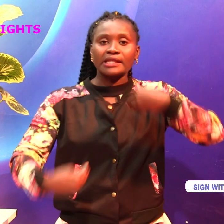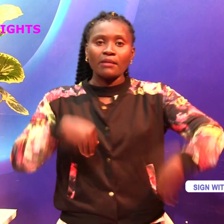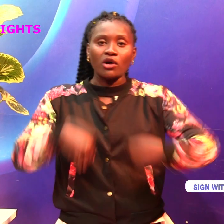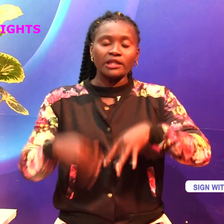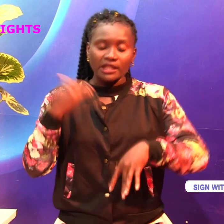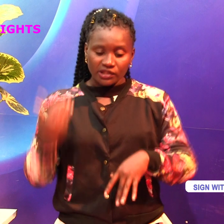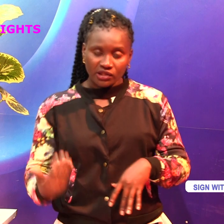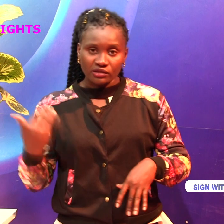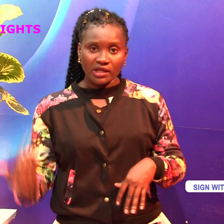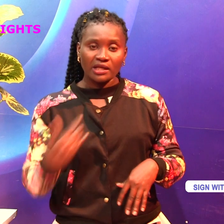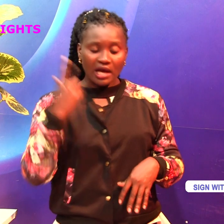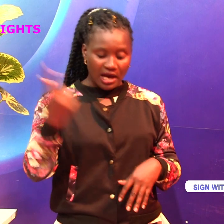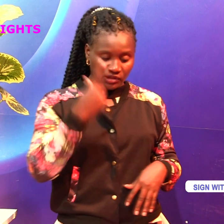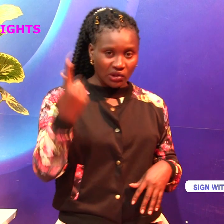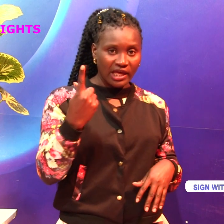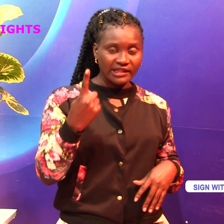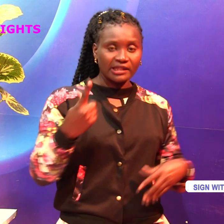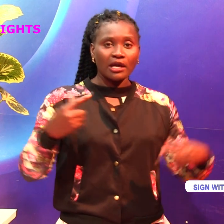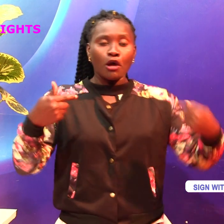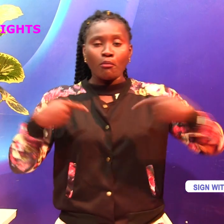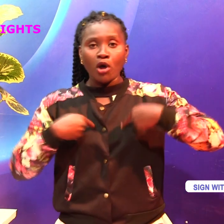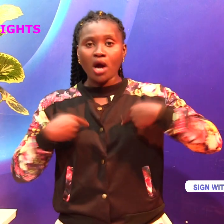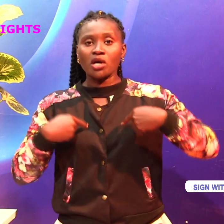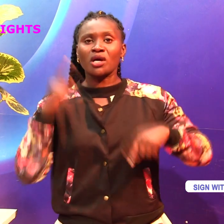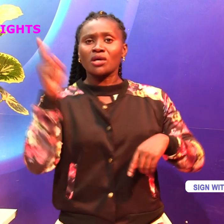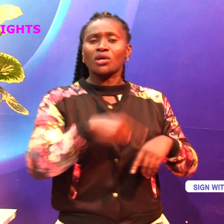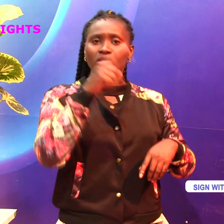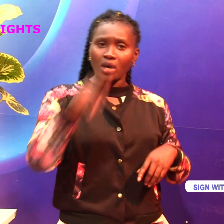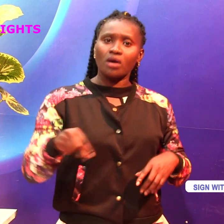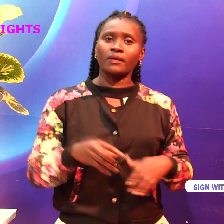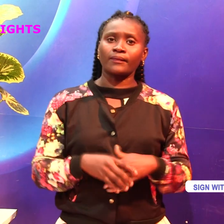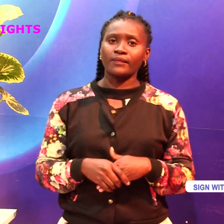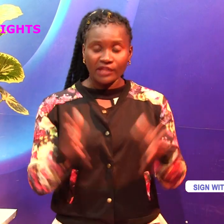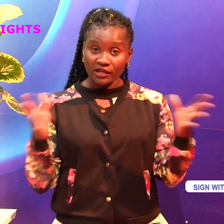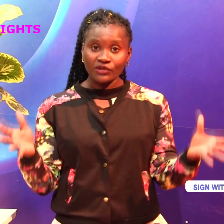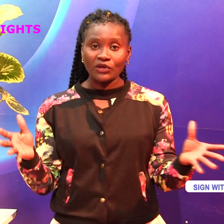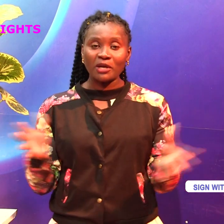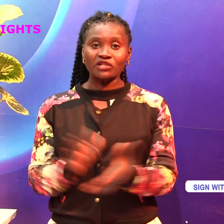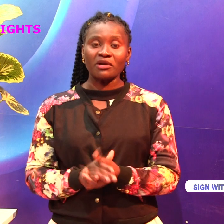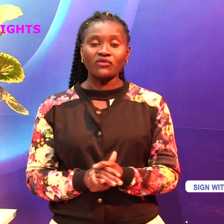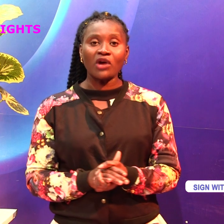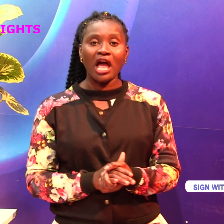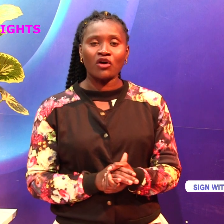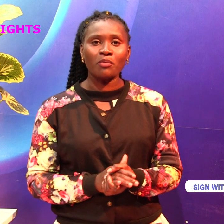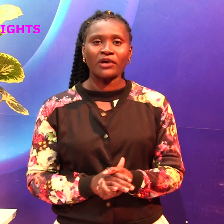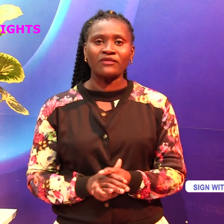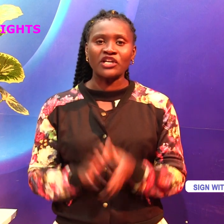disabled children isolate, mock, wrong. Thank you so much, my viewer. I hope you have